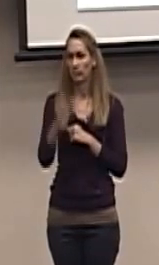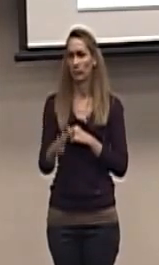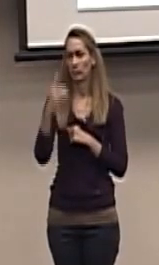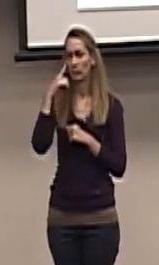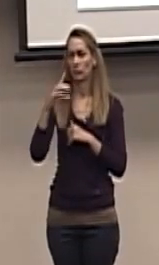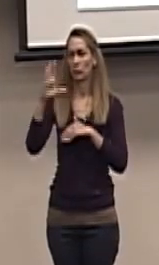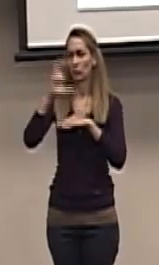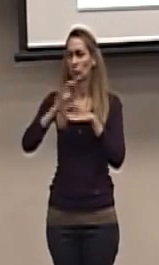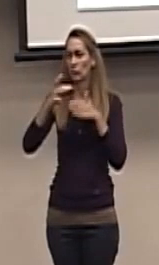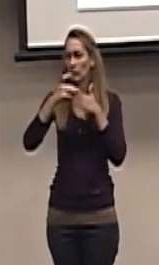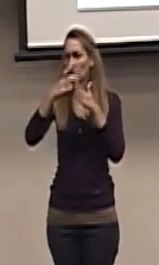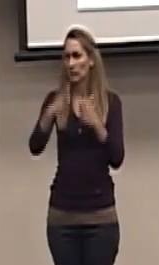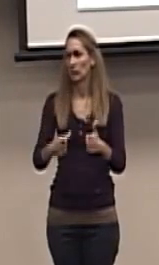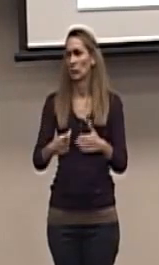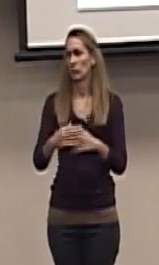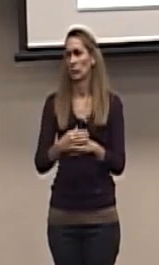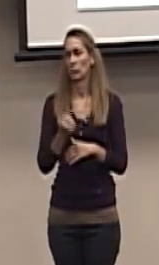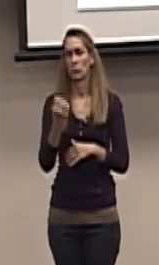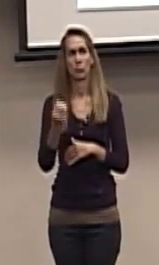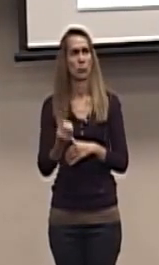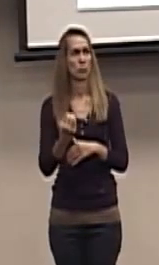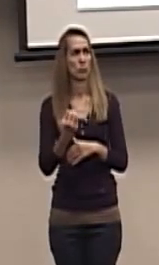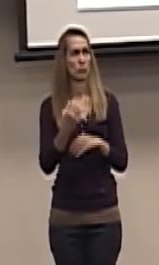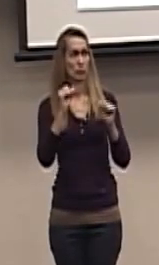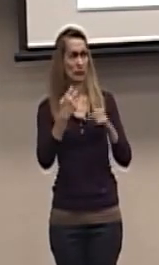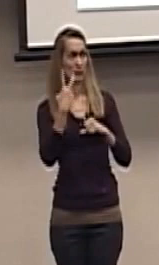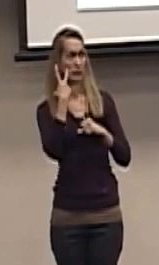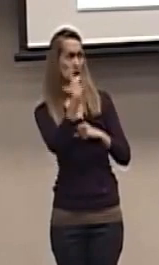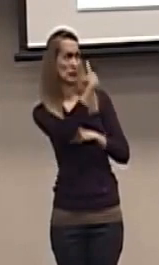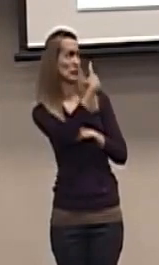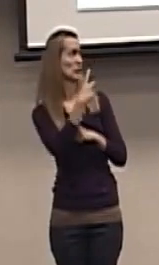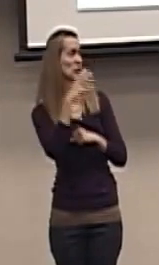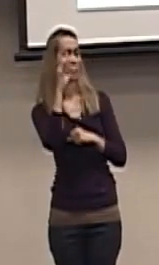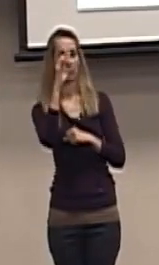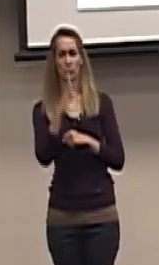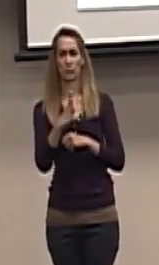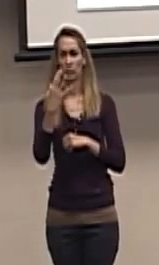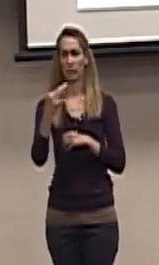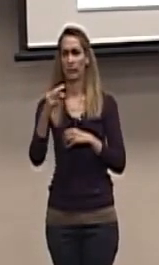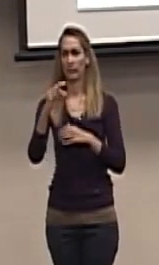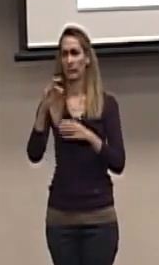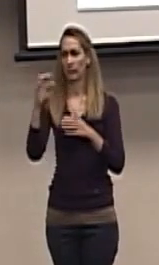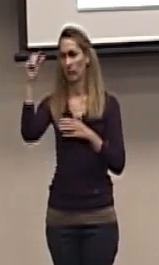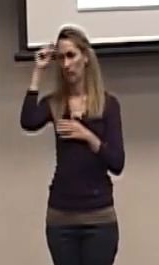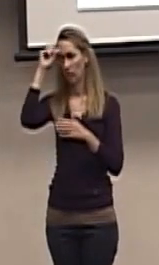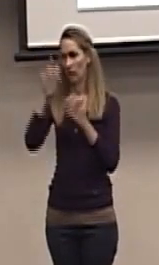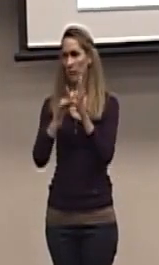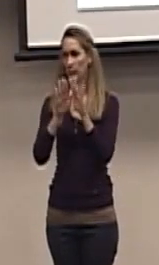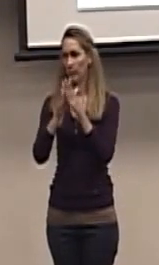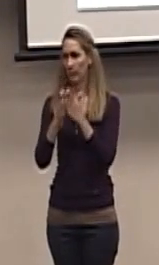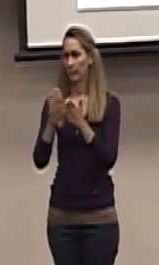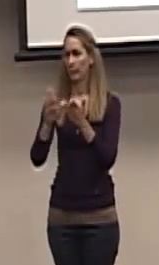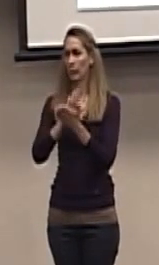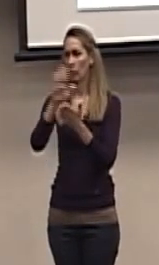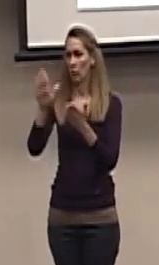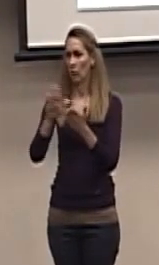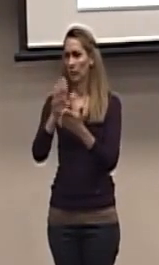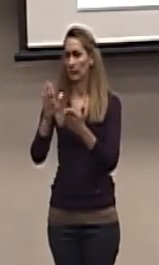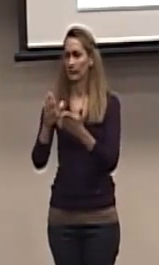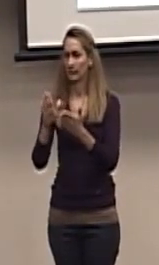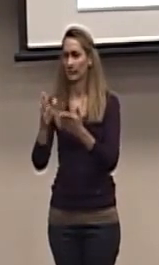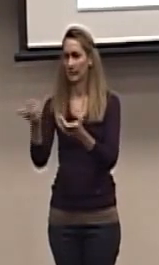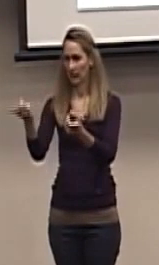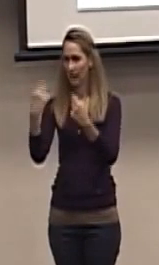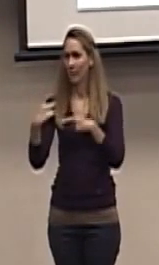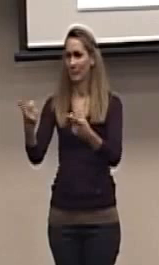leaders. So here you could see the preachers of Ghana Bible College coming back to campus every